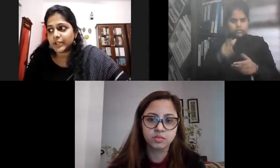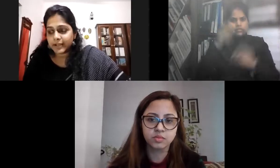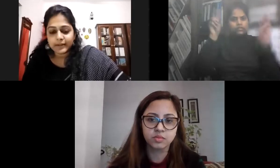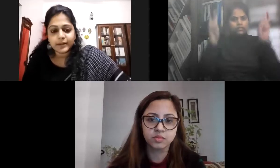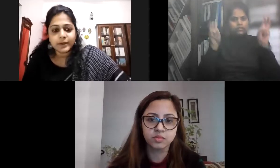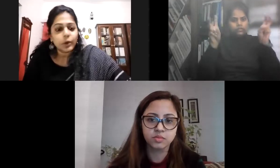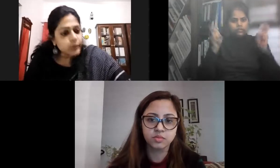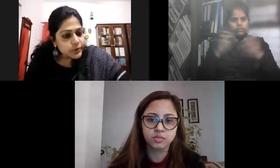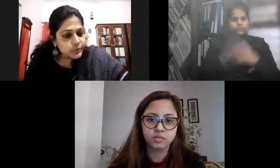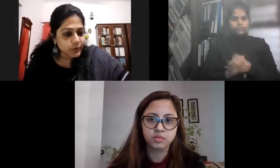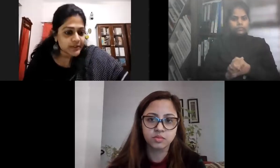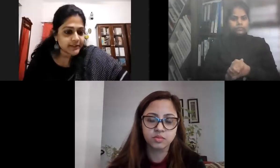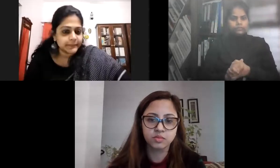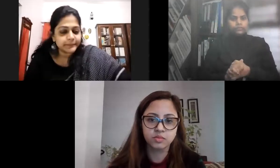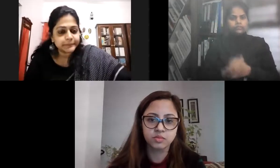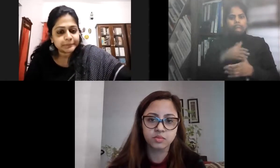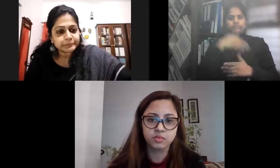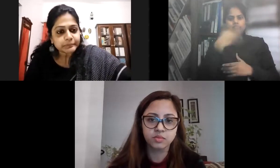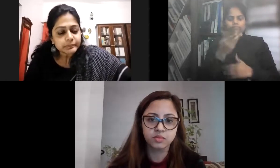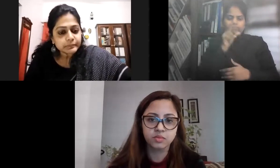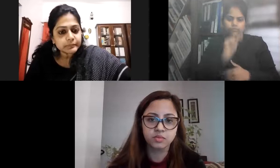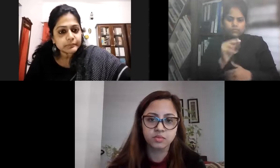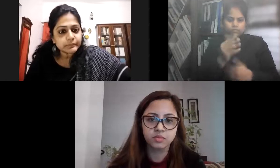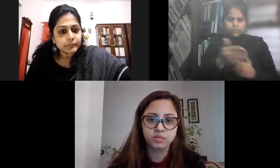in JNI. Over to you, Dr. Sinha.